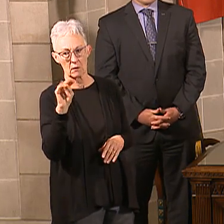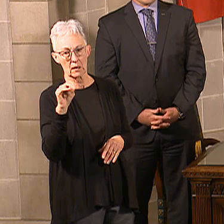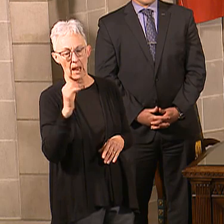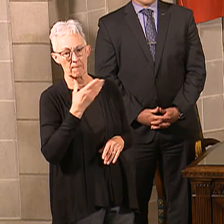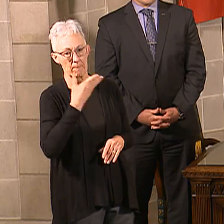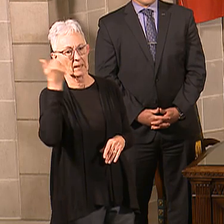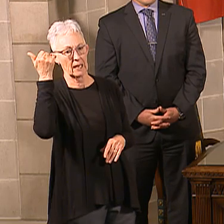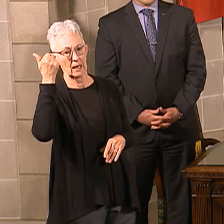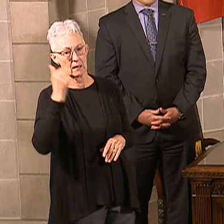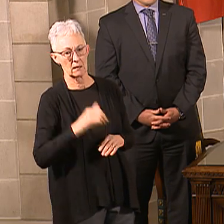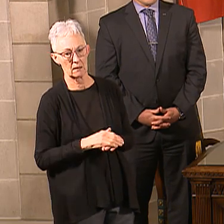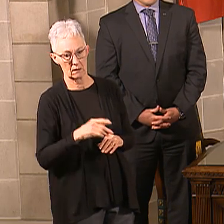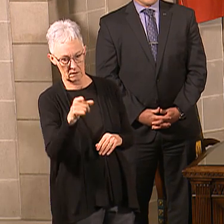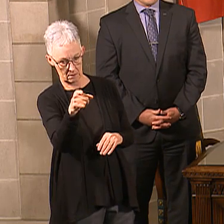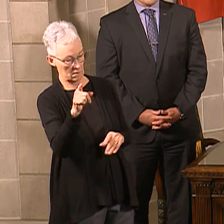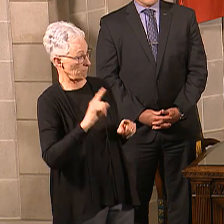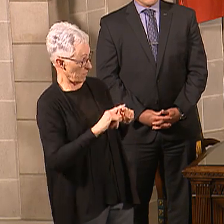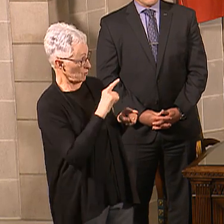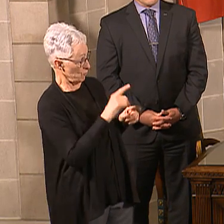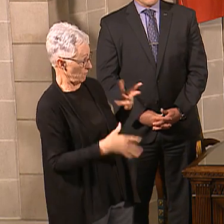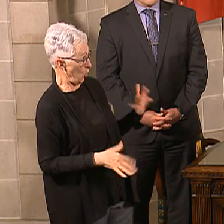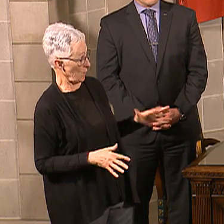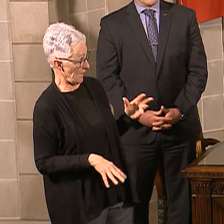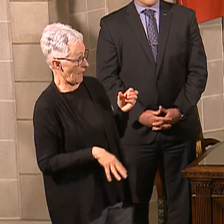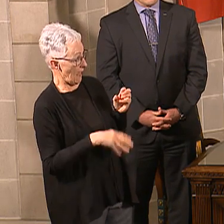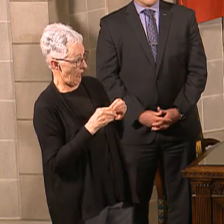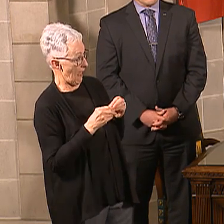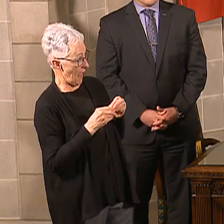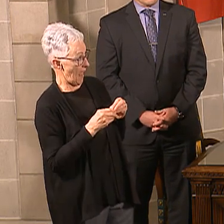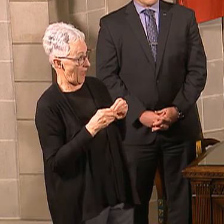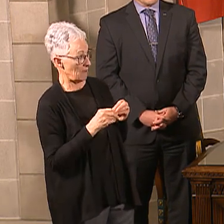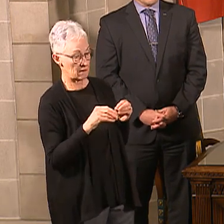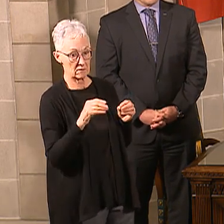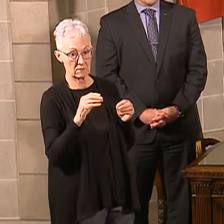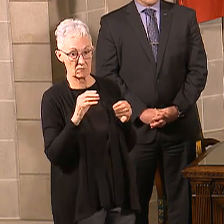that. But you added 30-some. Yeah, we've almost doubled the size,